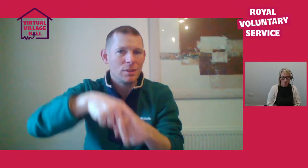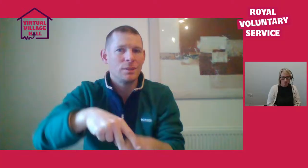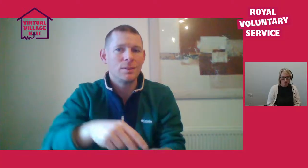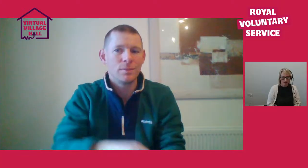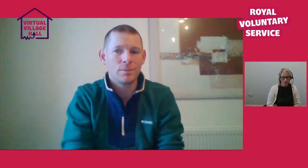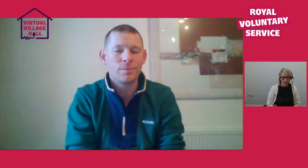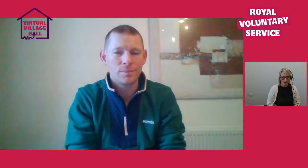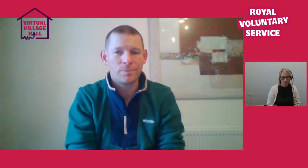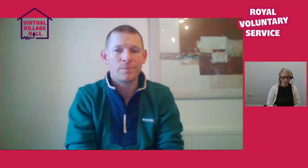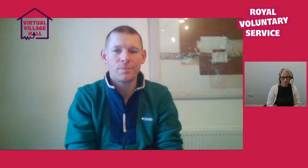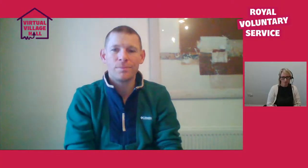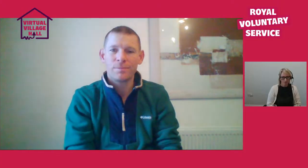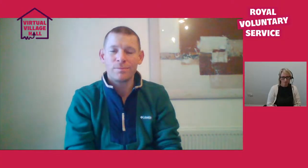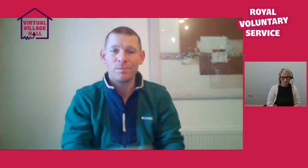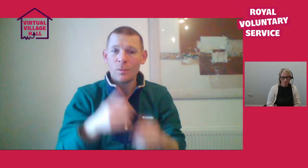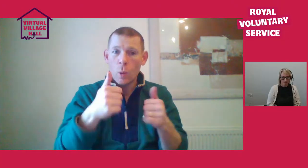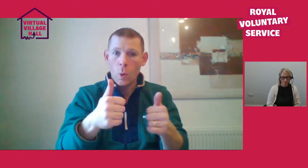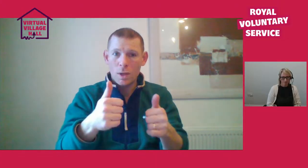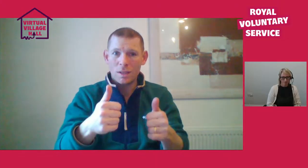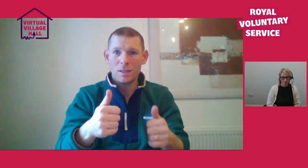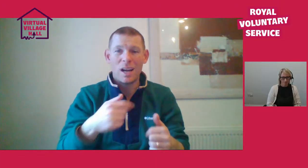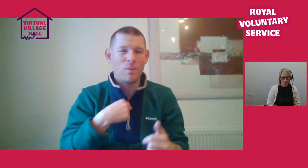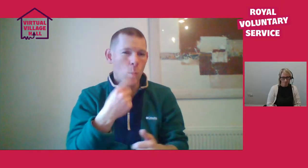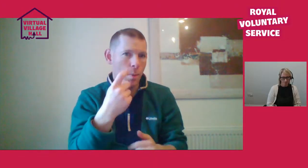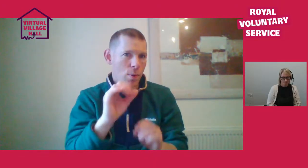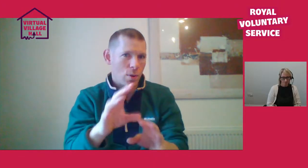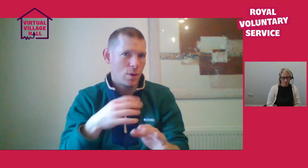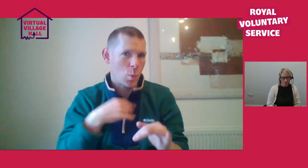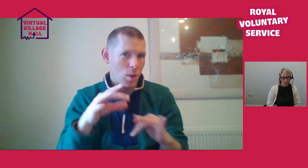and horse riding.